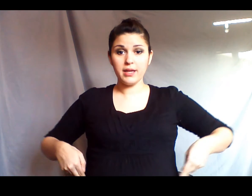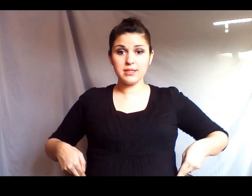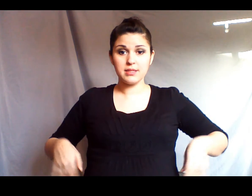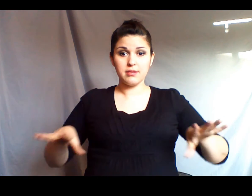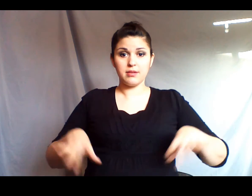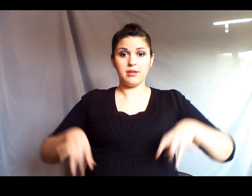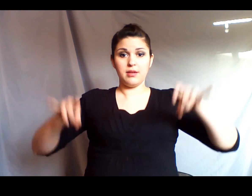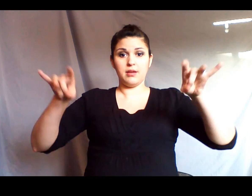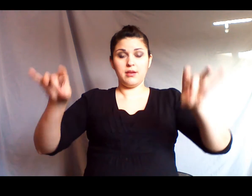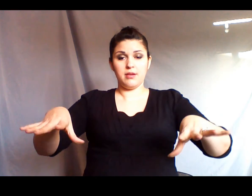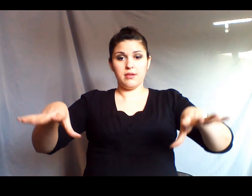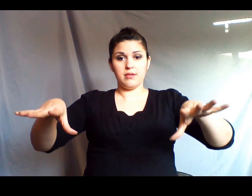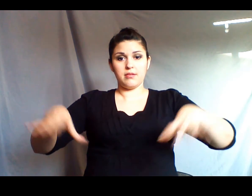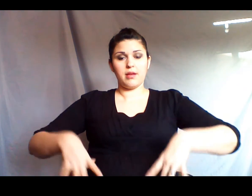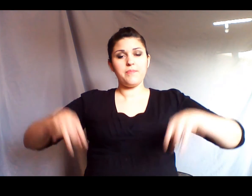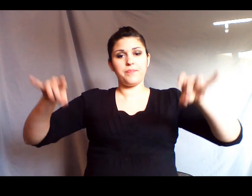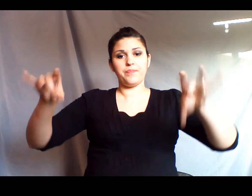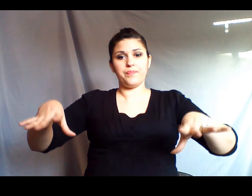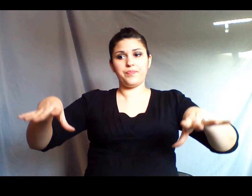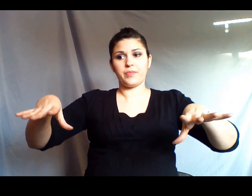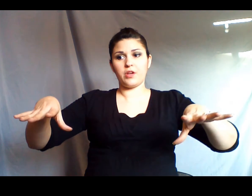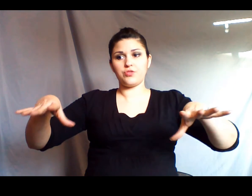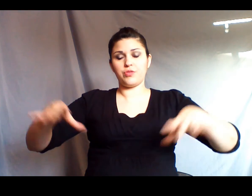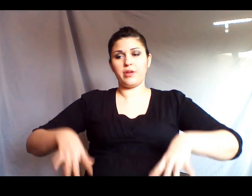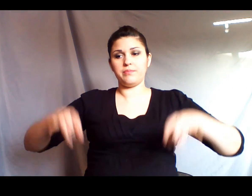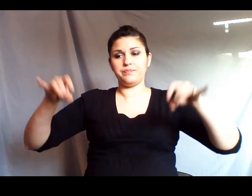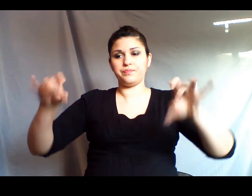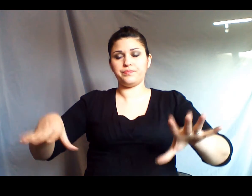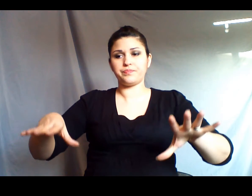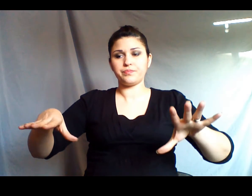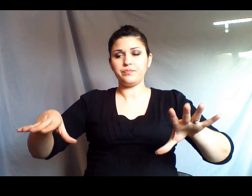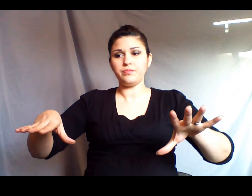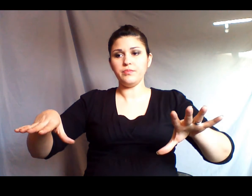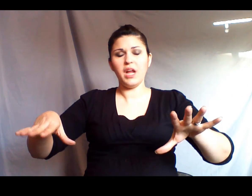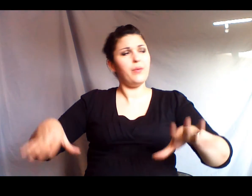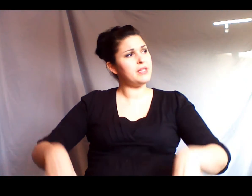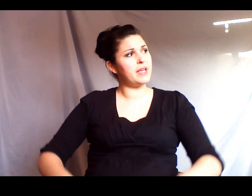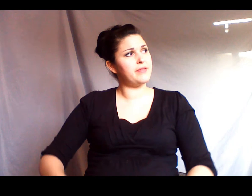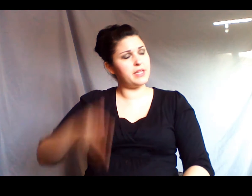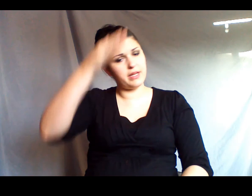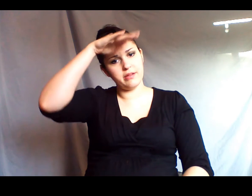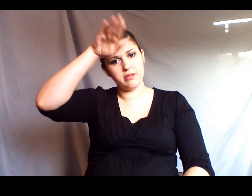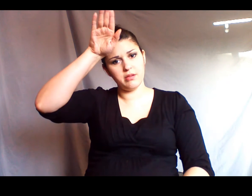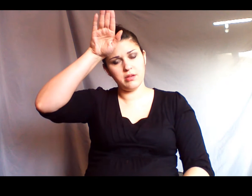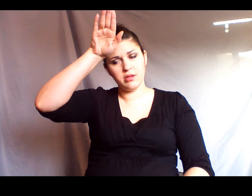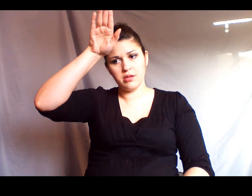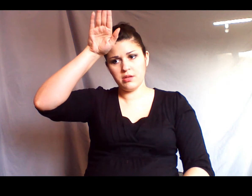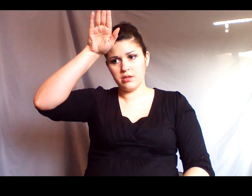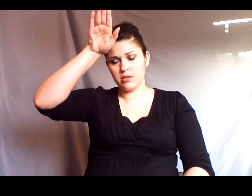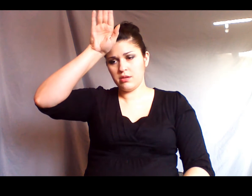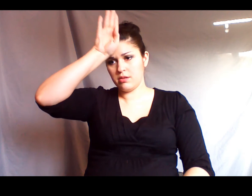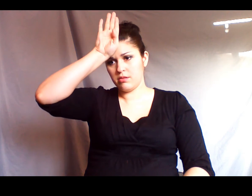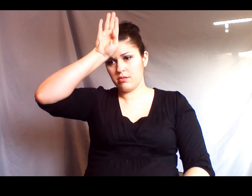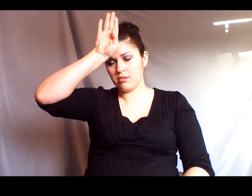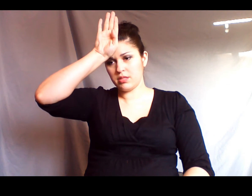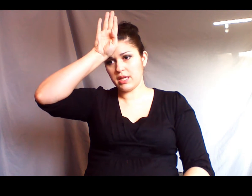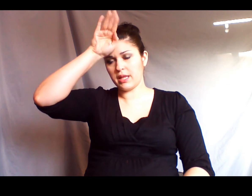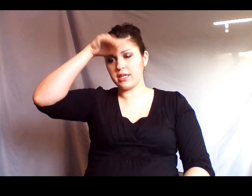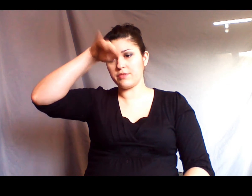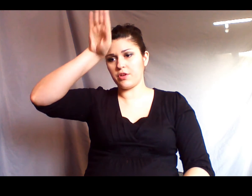pockets. Okay? Australia. And I want to say I've seen a sign like this for